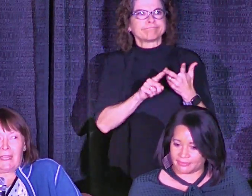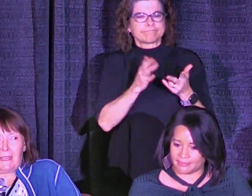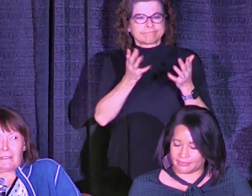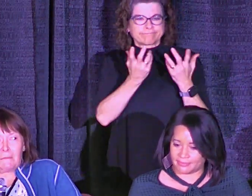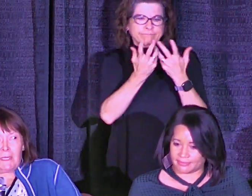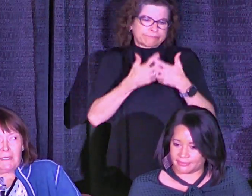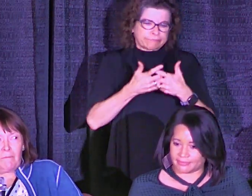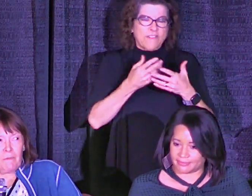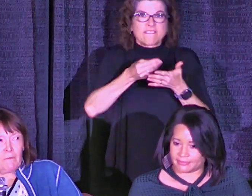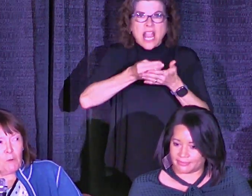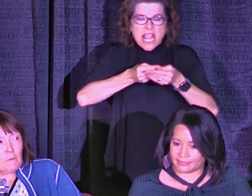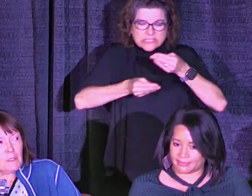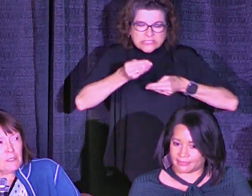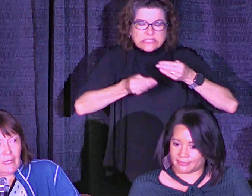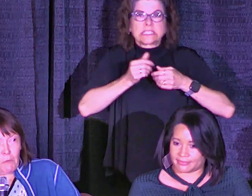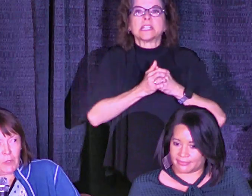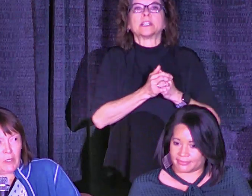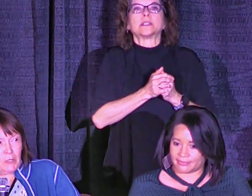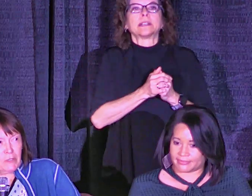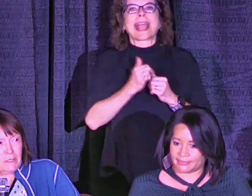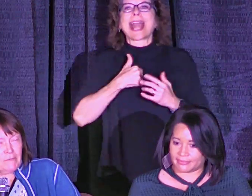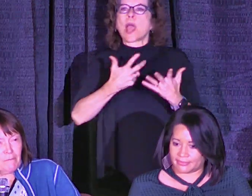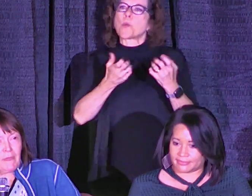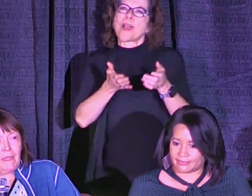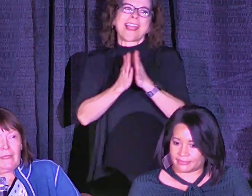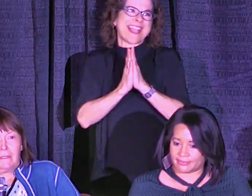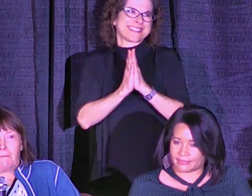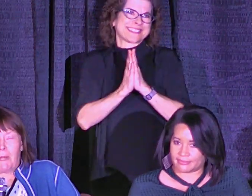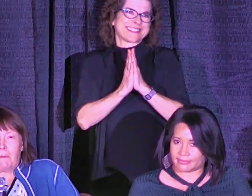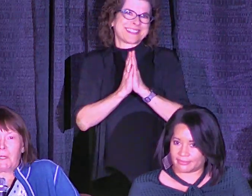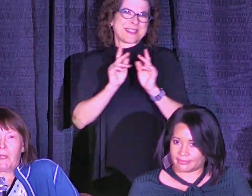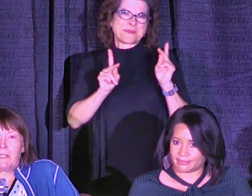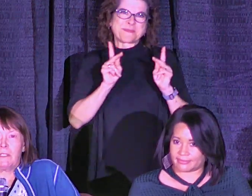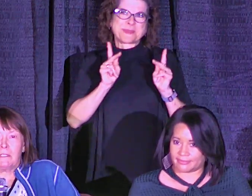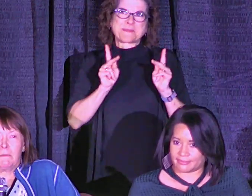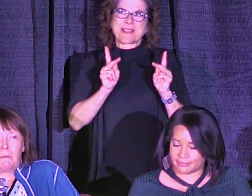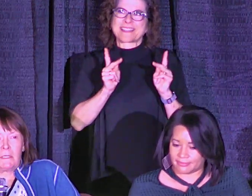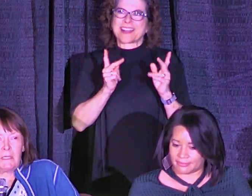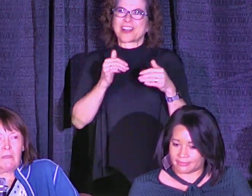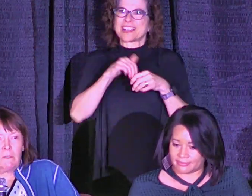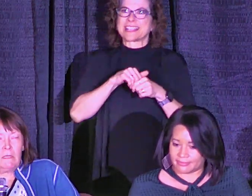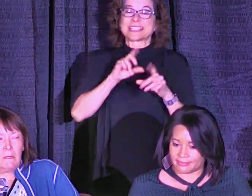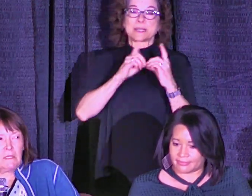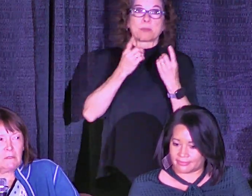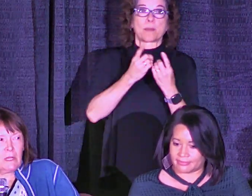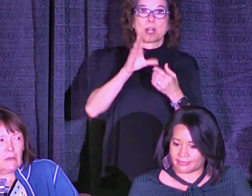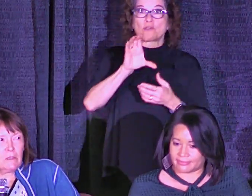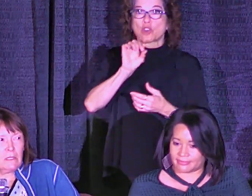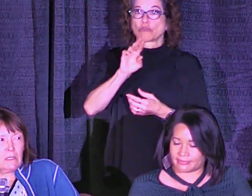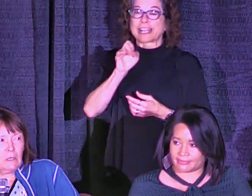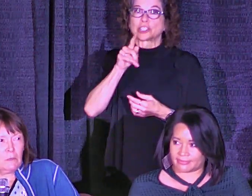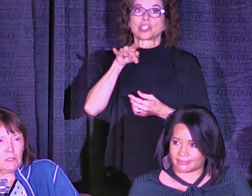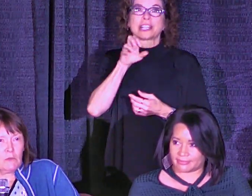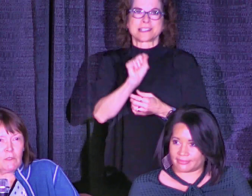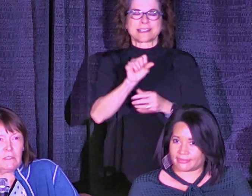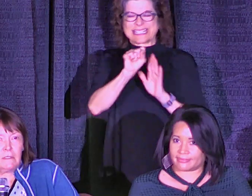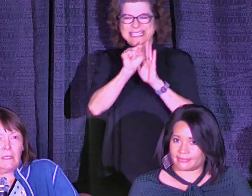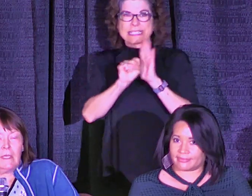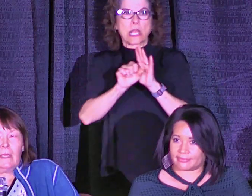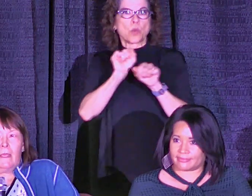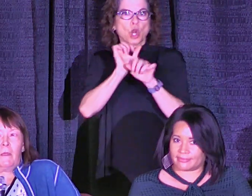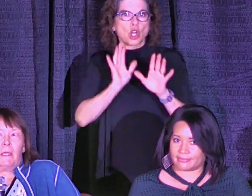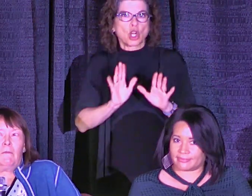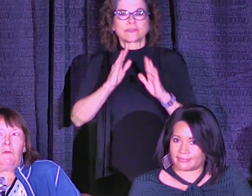like to ask my former state workers, Department of Corrections, Public Safety, Minnesota Housing, Human